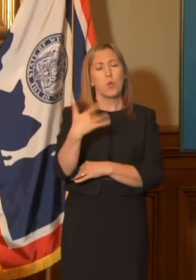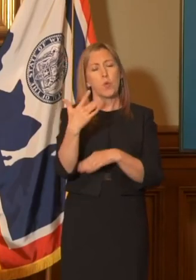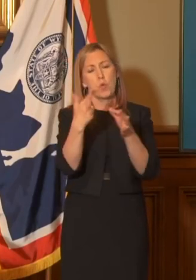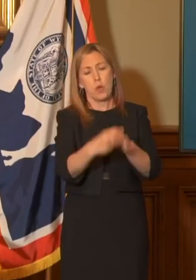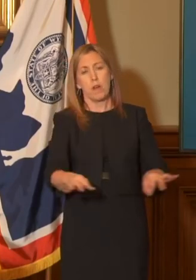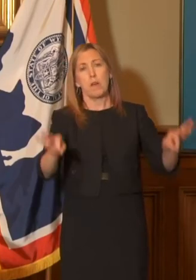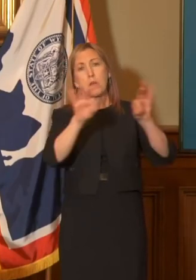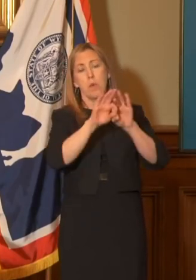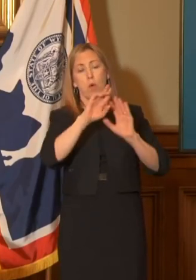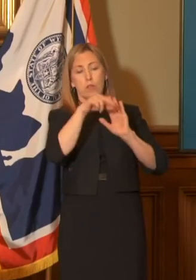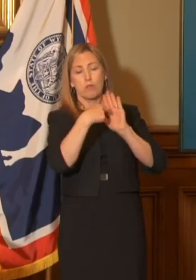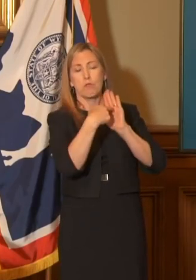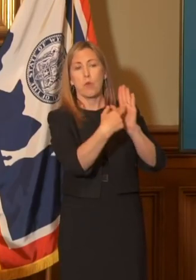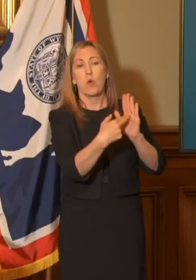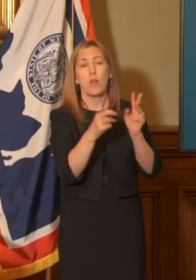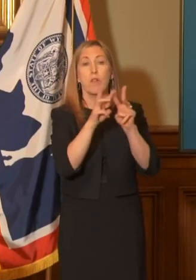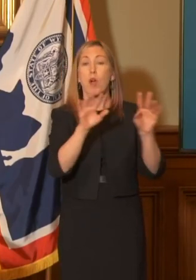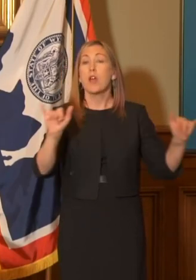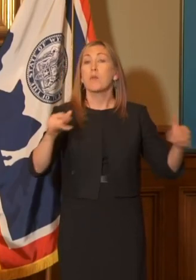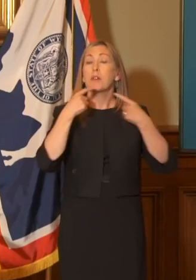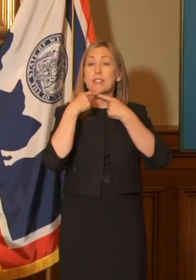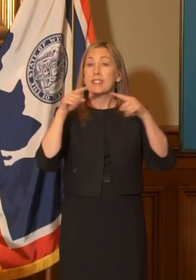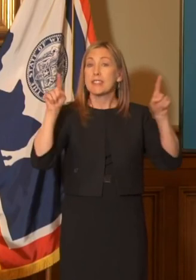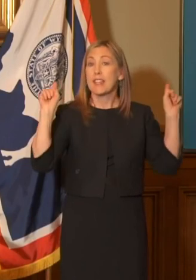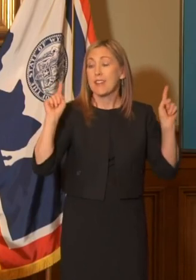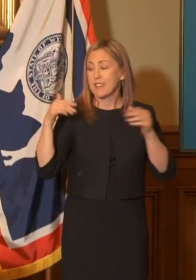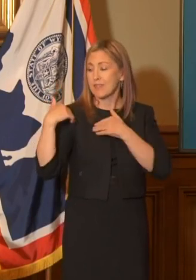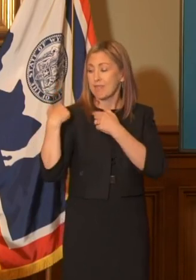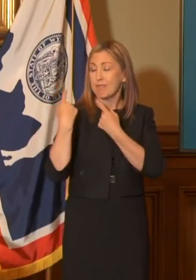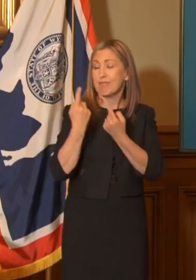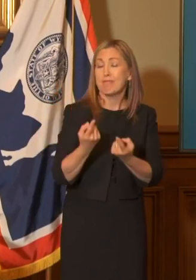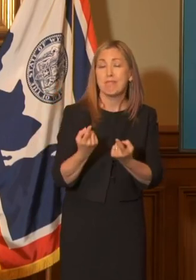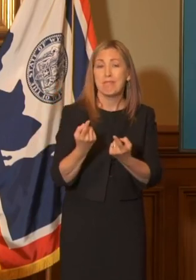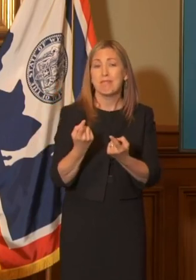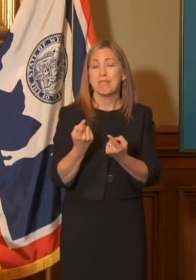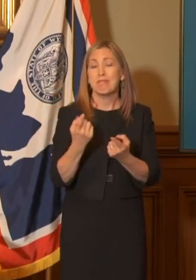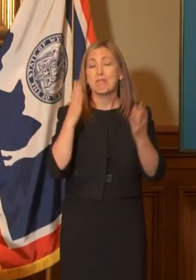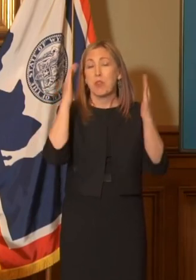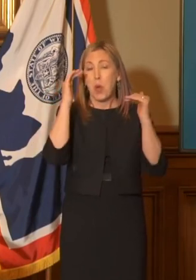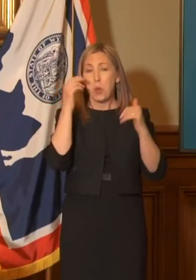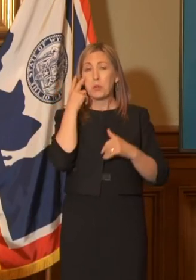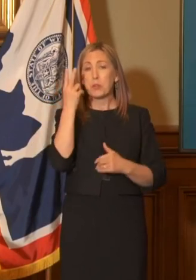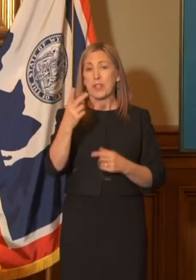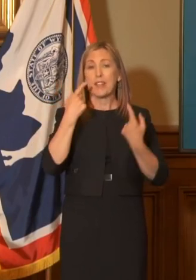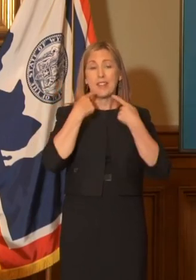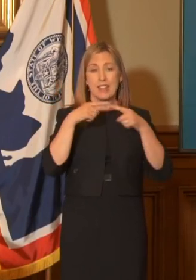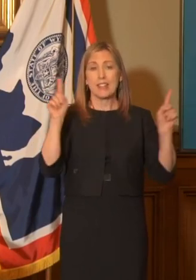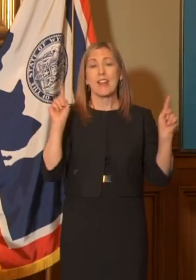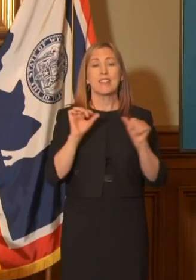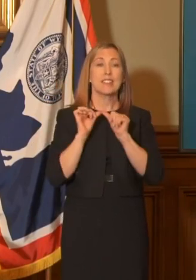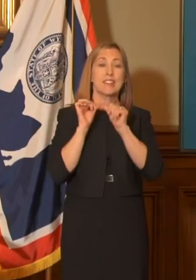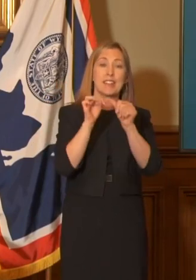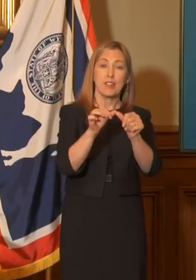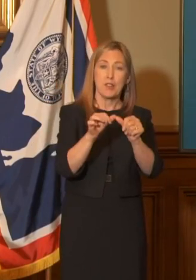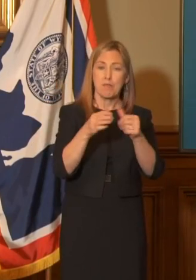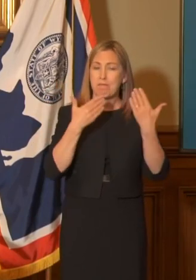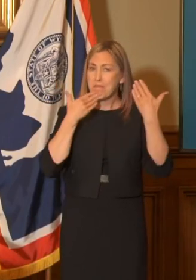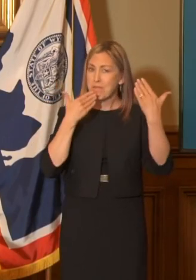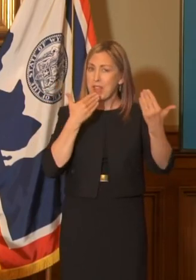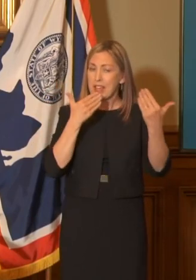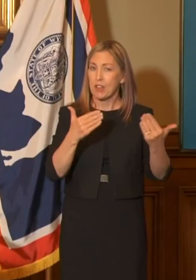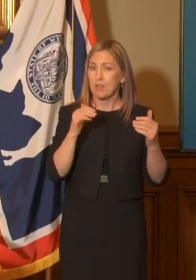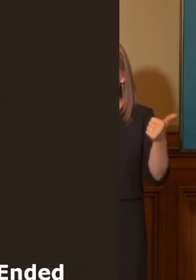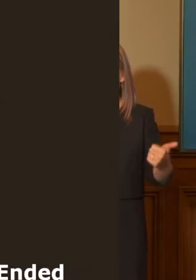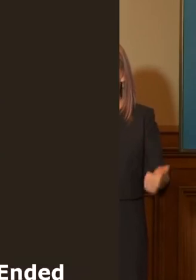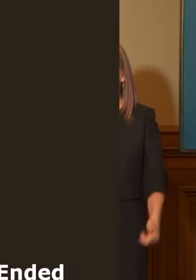in Wyoming's success so far, and we hope to see that success continue. Thank you.